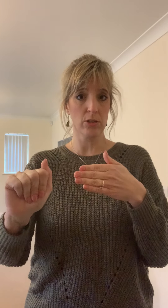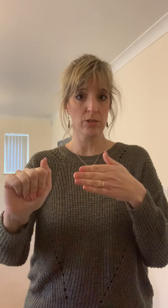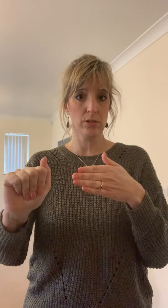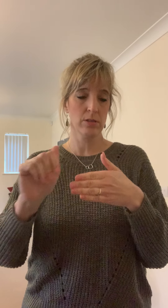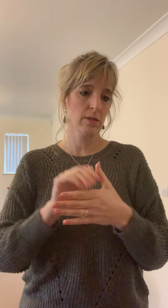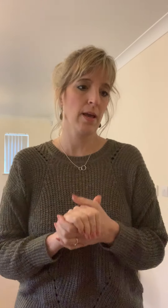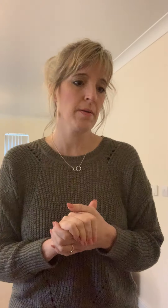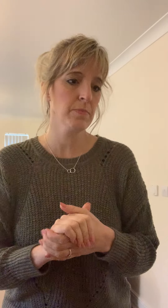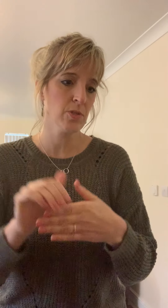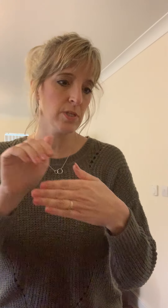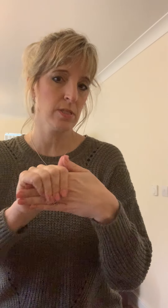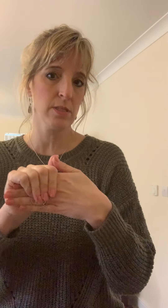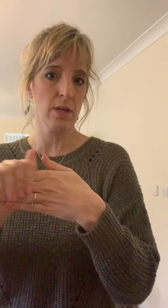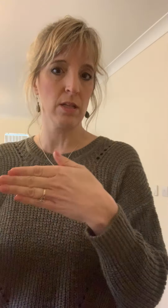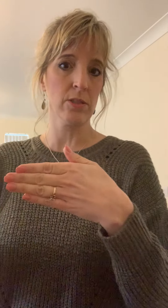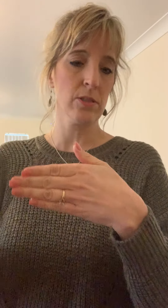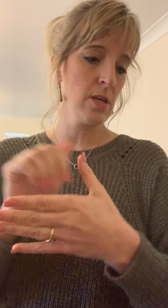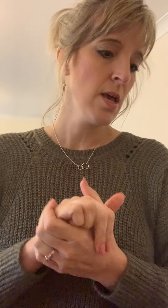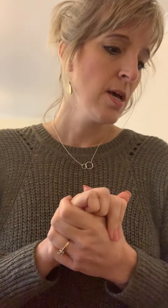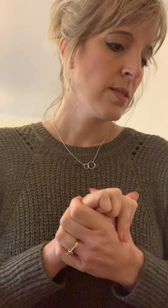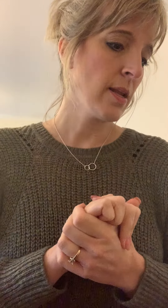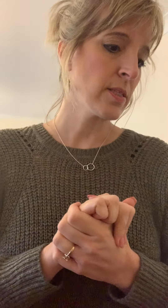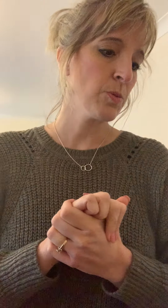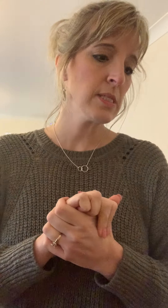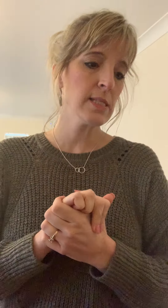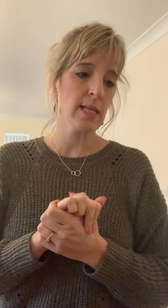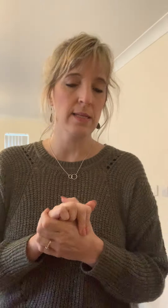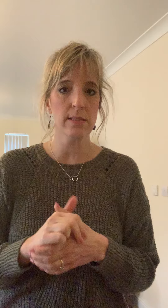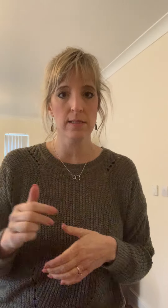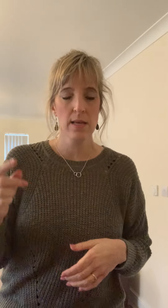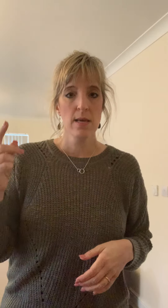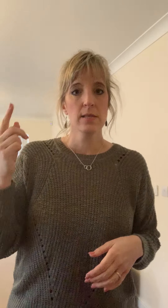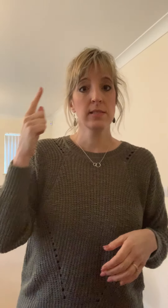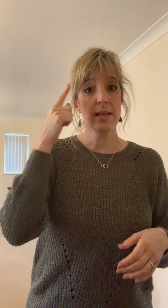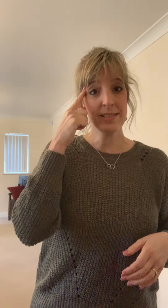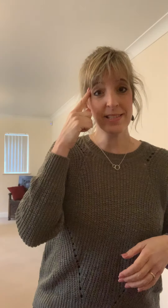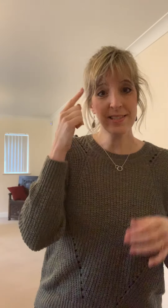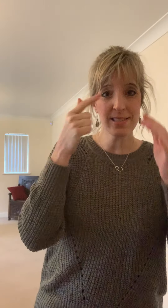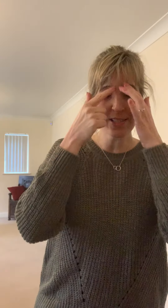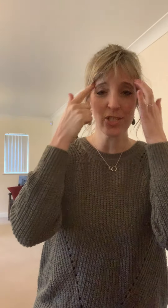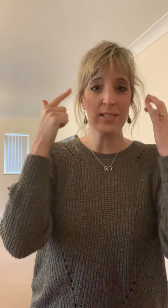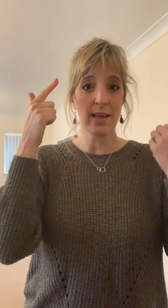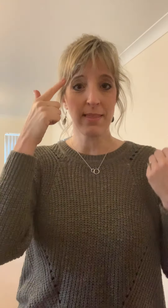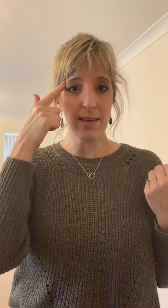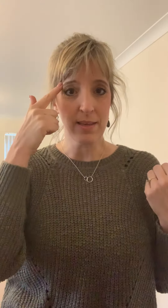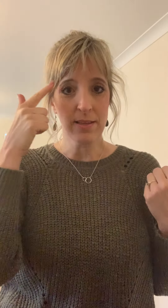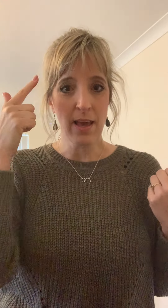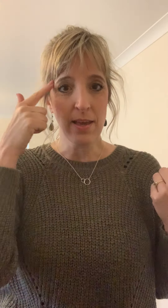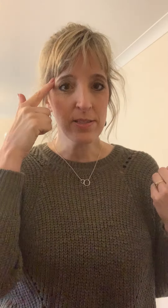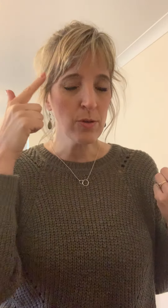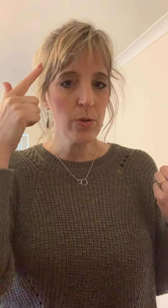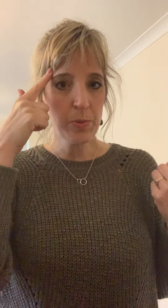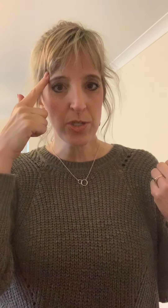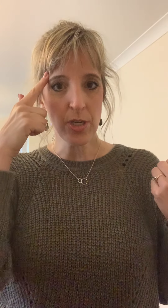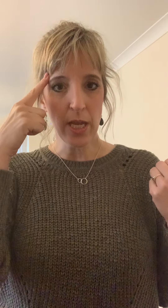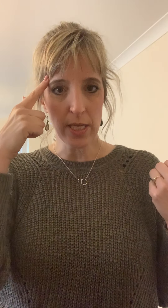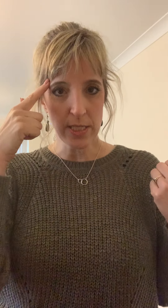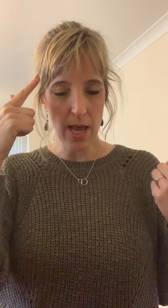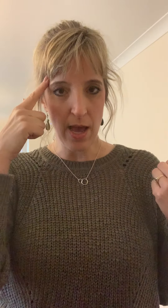$20, okay? So this is dollars. The next one is cents. Cents is just like think, okay? So you put your hand at